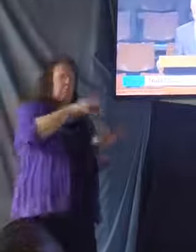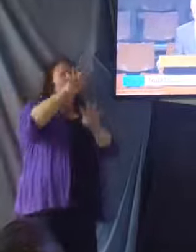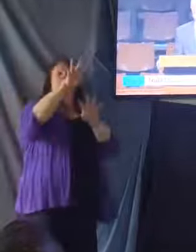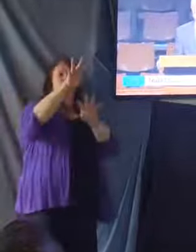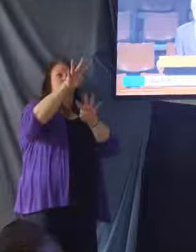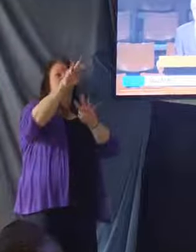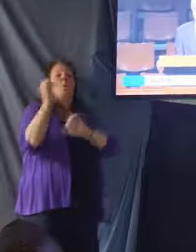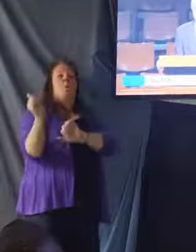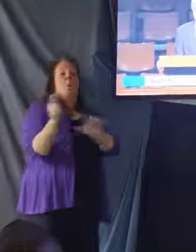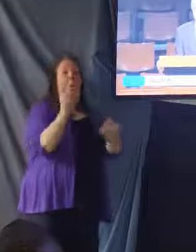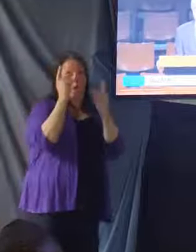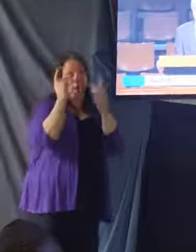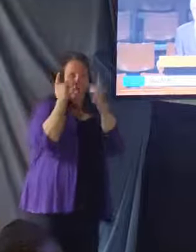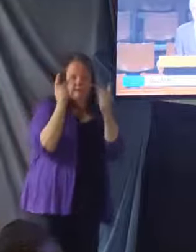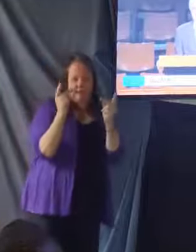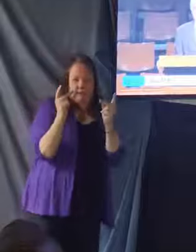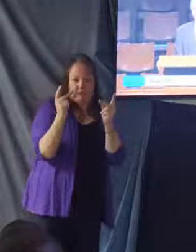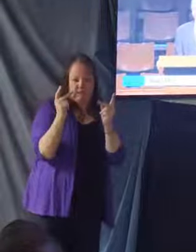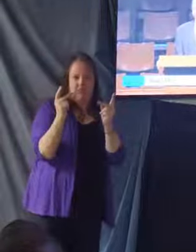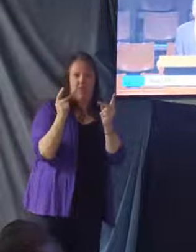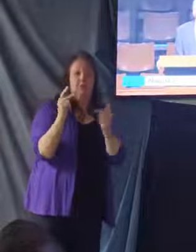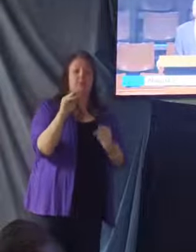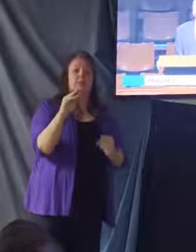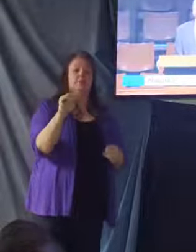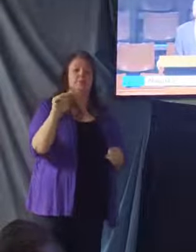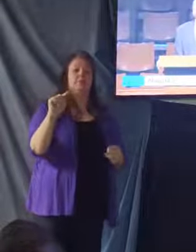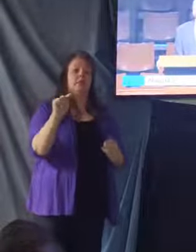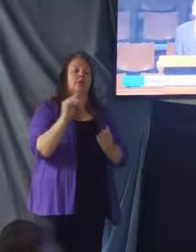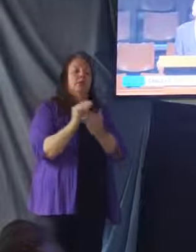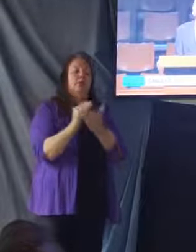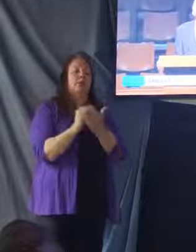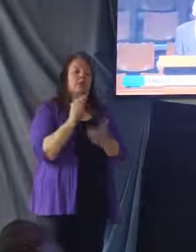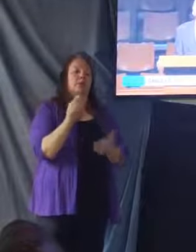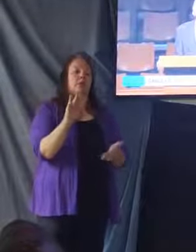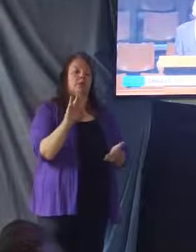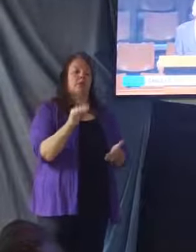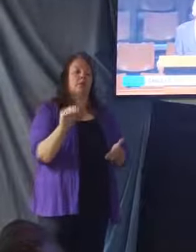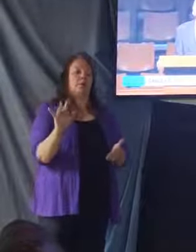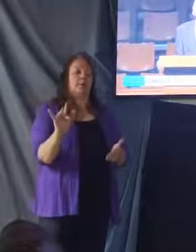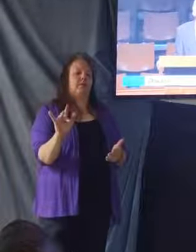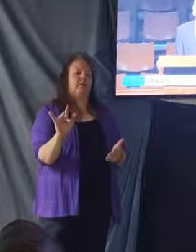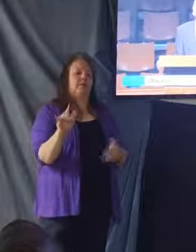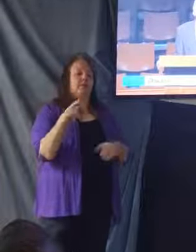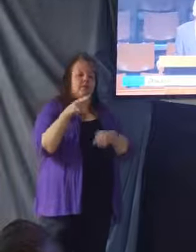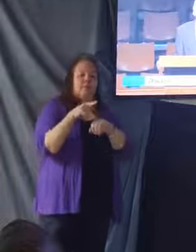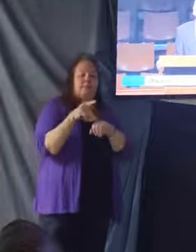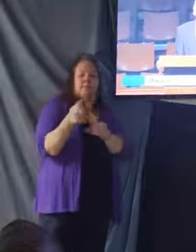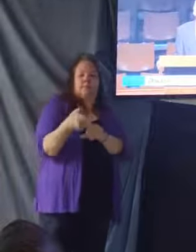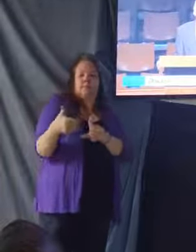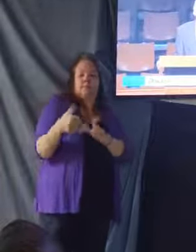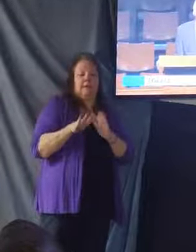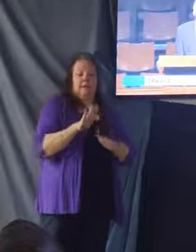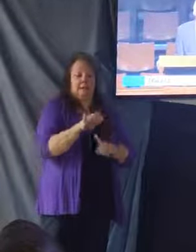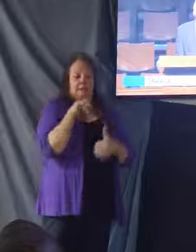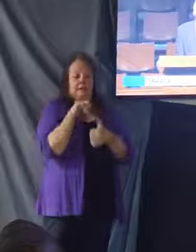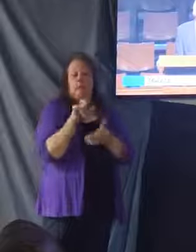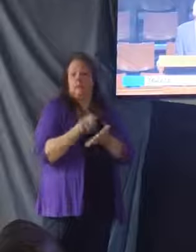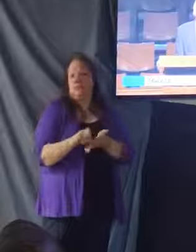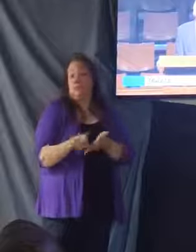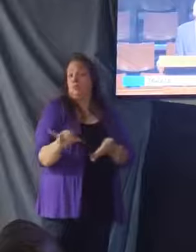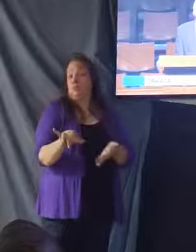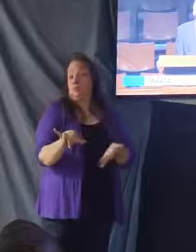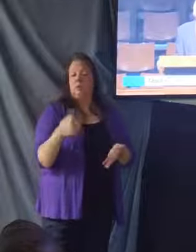see. That's talked about in Matthew 24 and 25. Peter talks about it in his epistles.